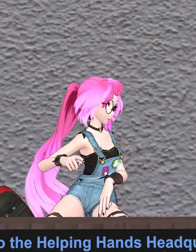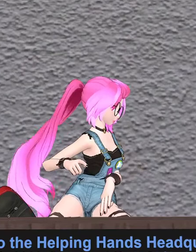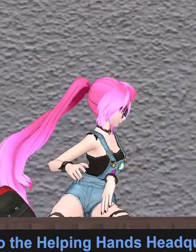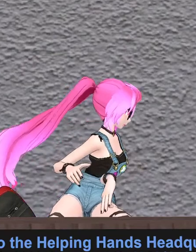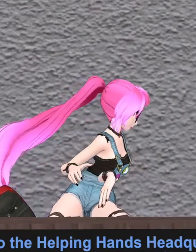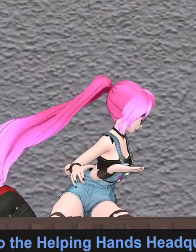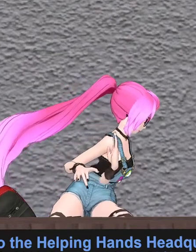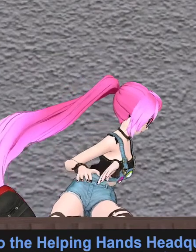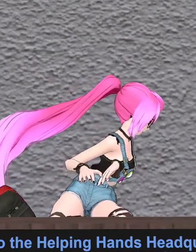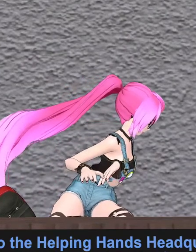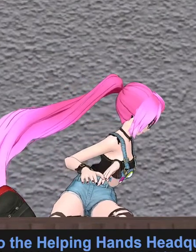Russian.